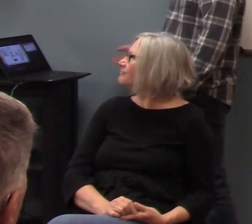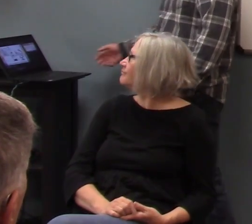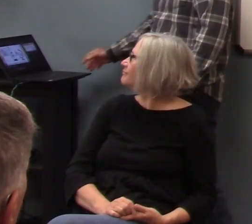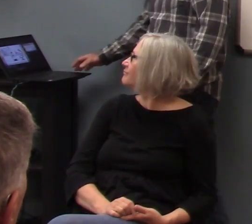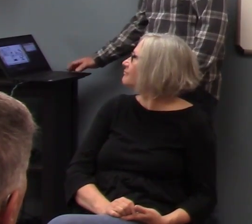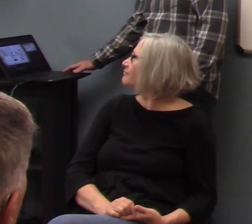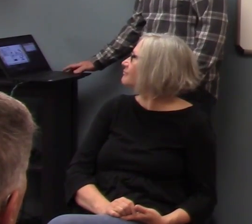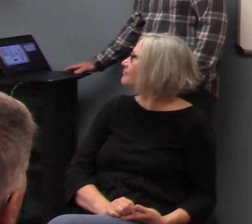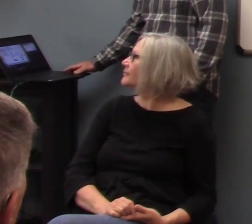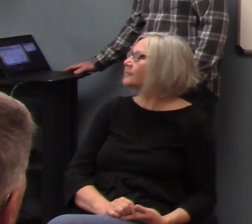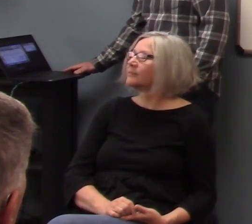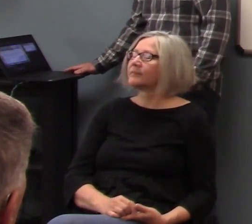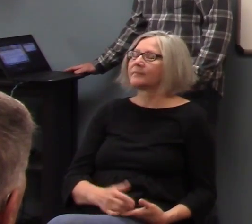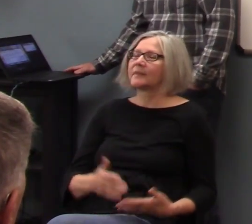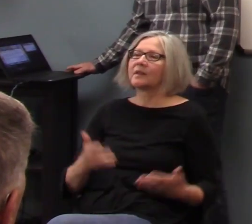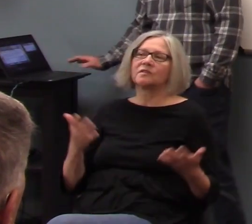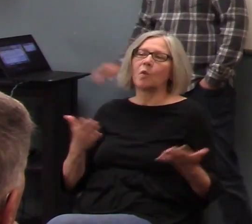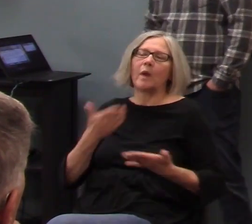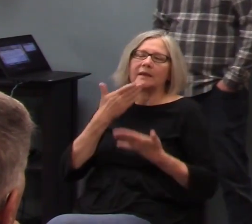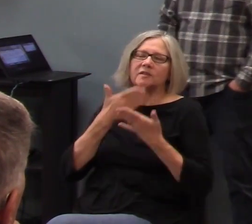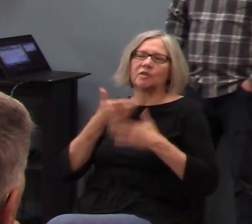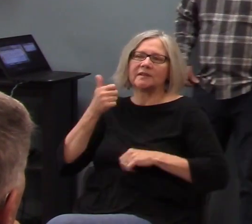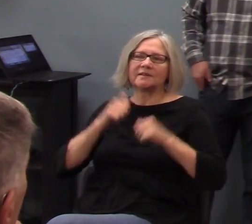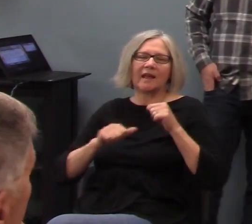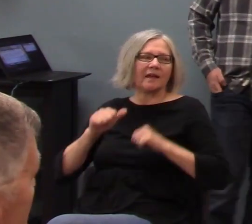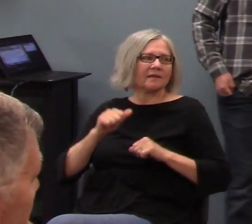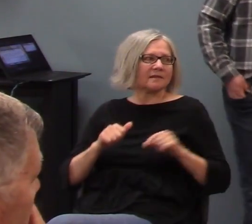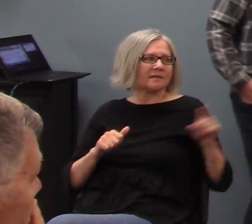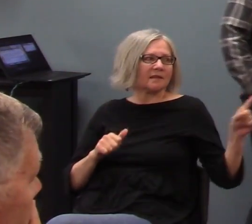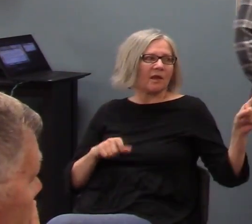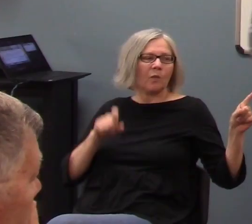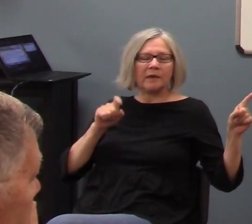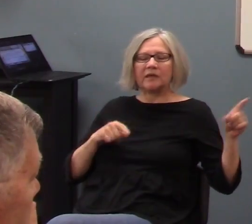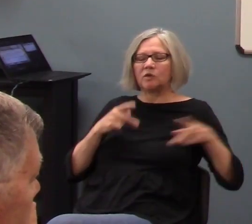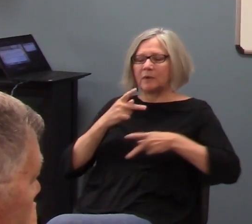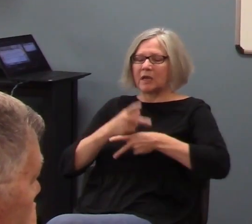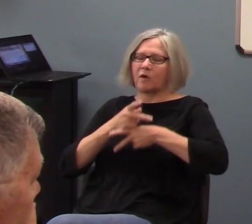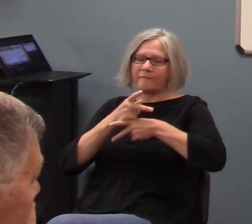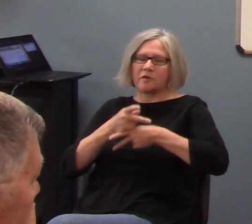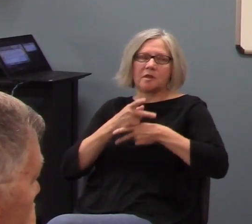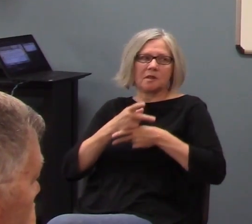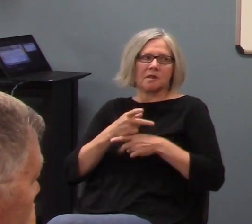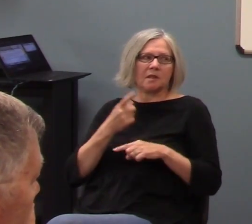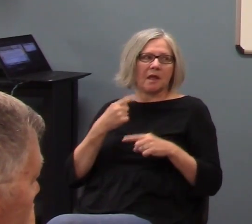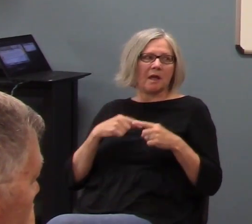But let's think about what good science actually is. And we have to be careful about them